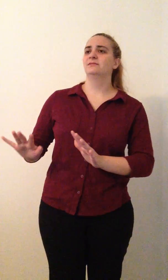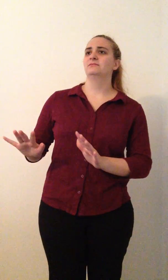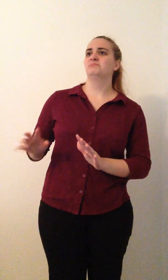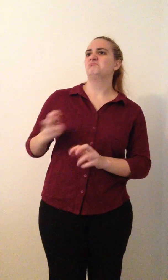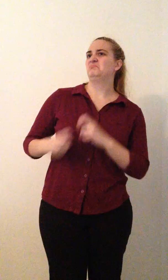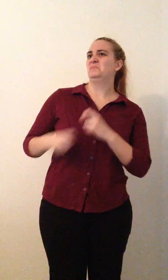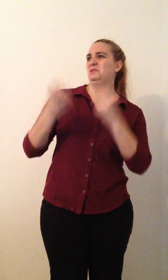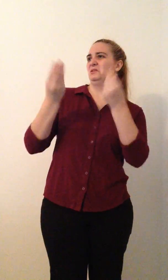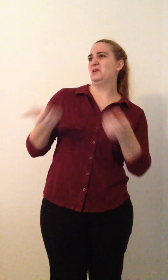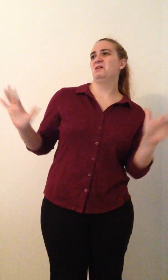So,